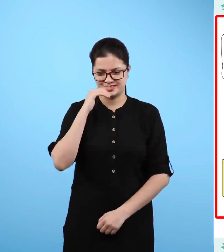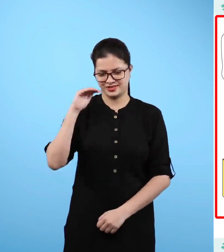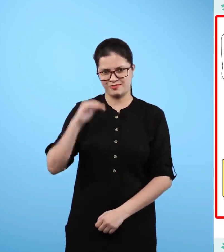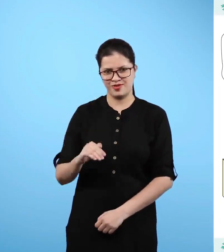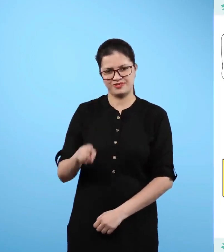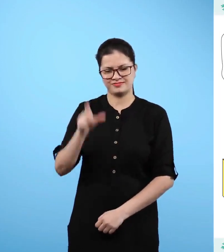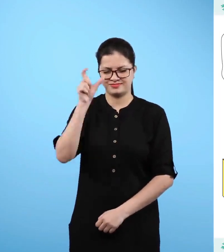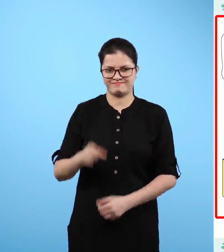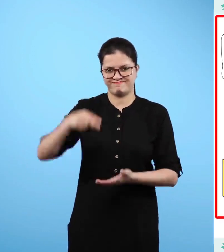with a box.